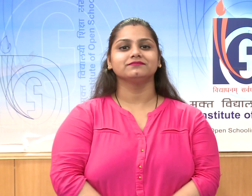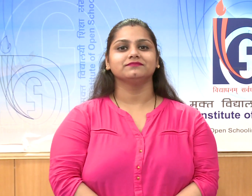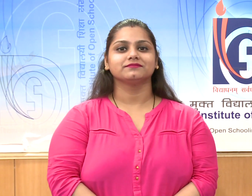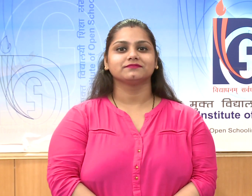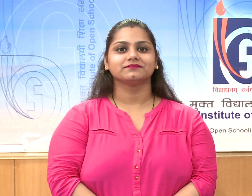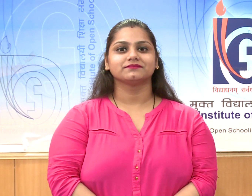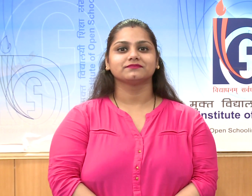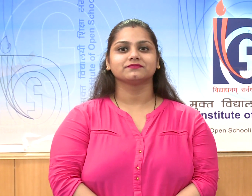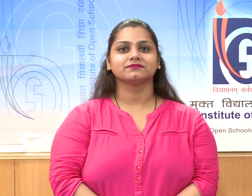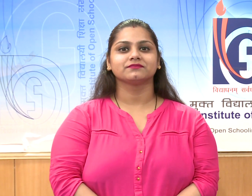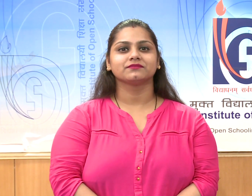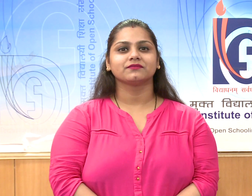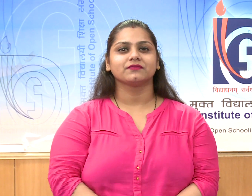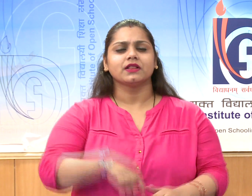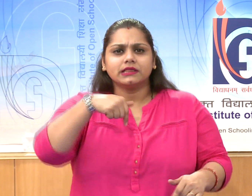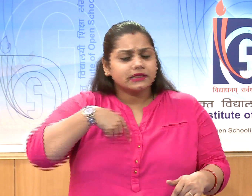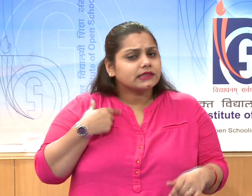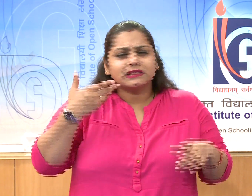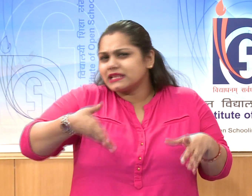the picture does not appear